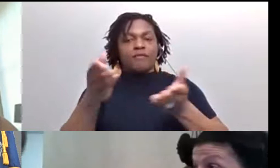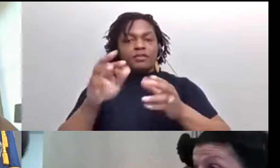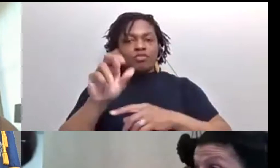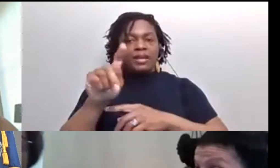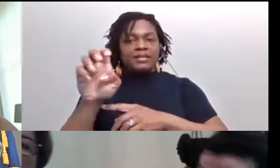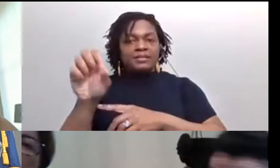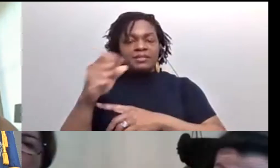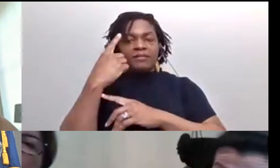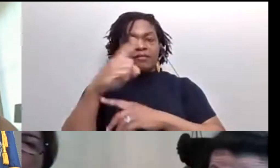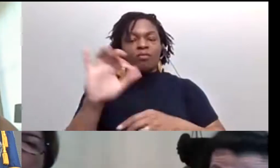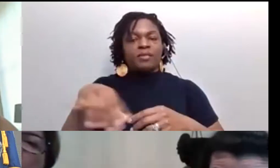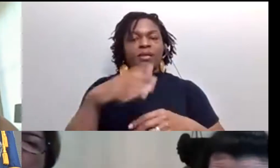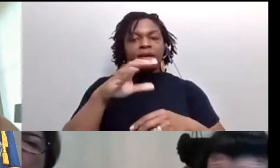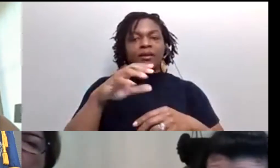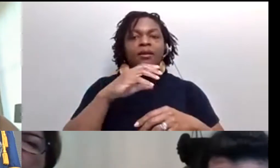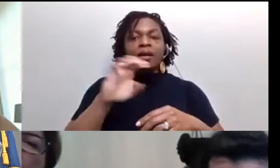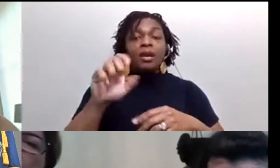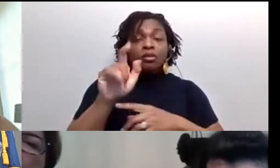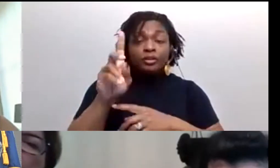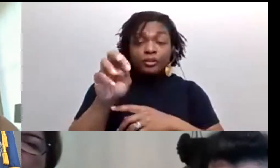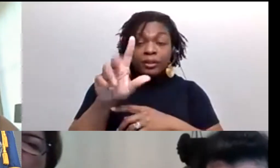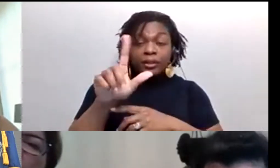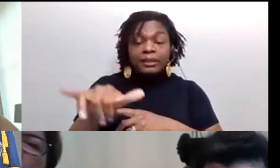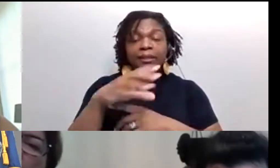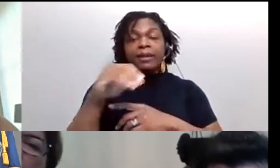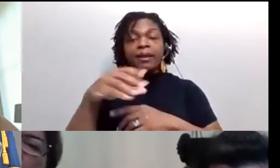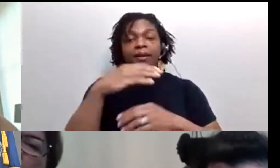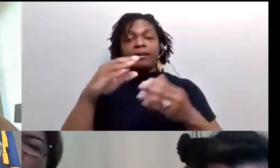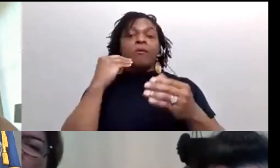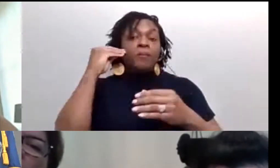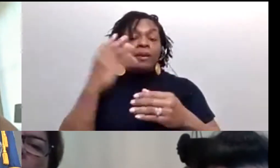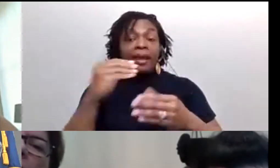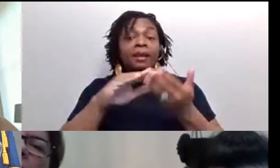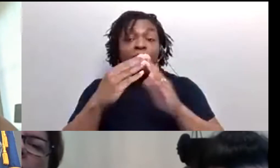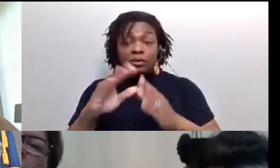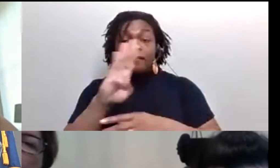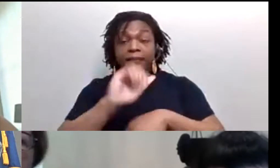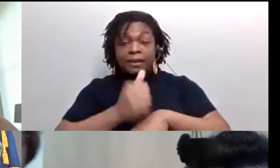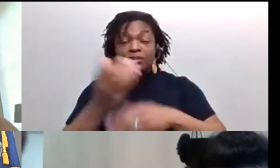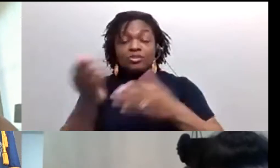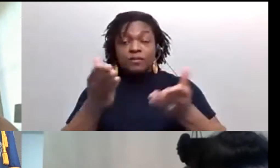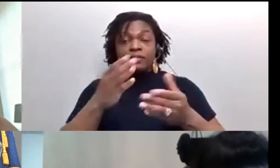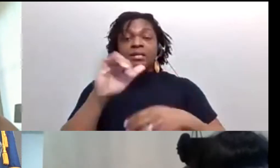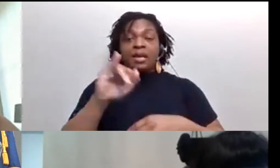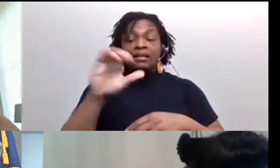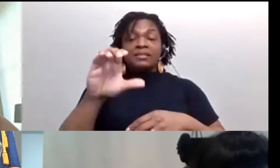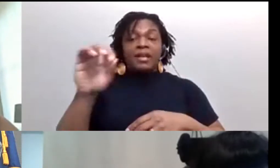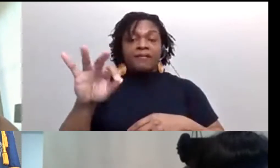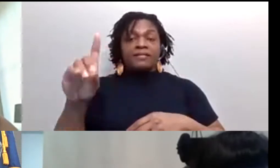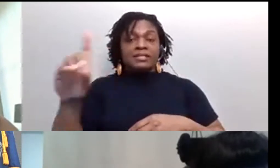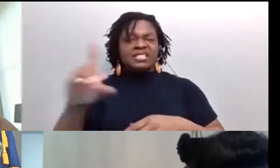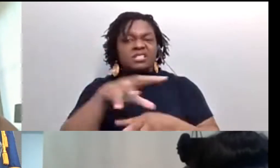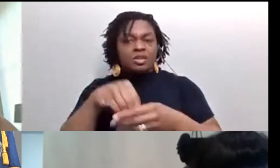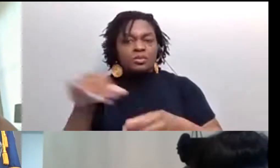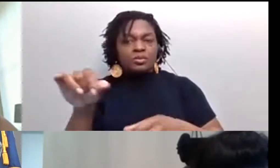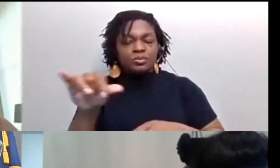elderly service systems in Louisiana, including home and community-based services and ICF-DDs.